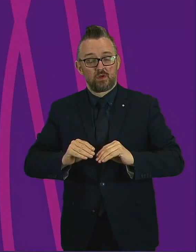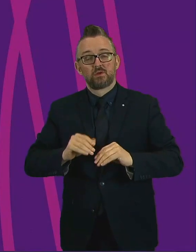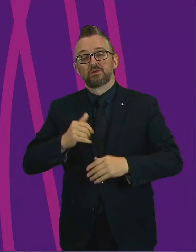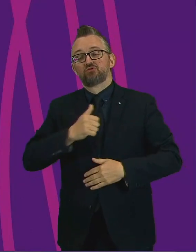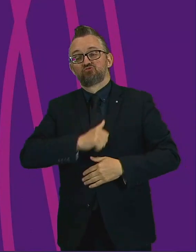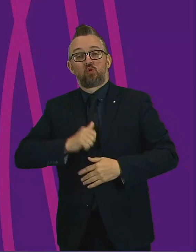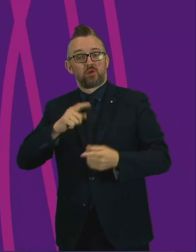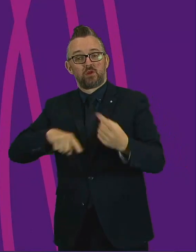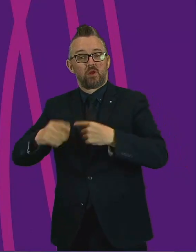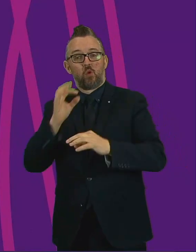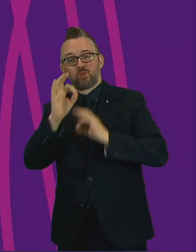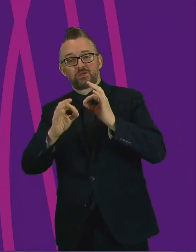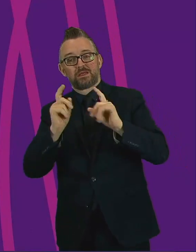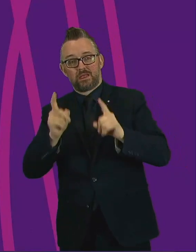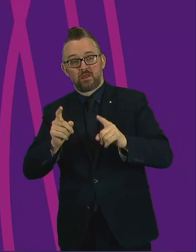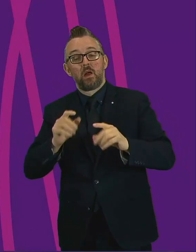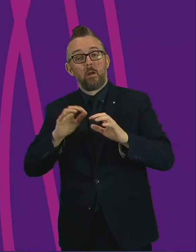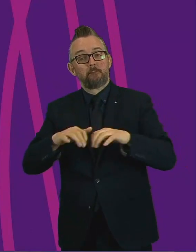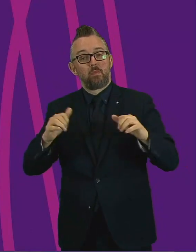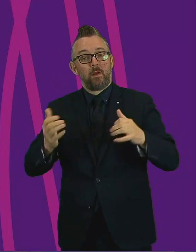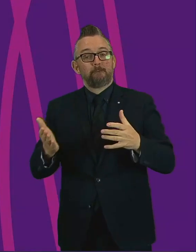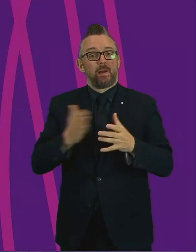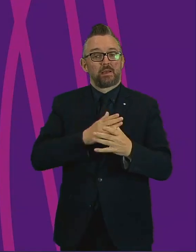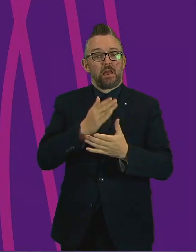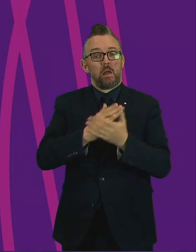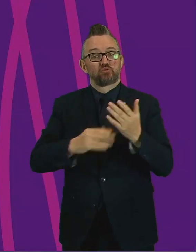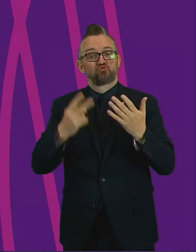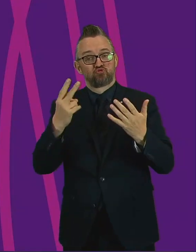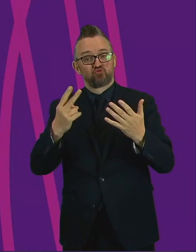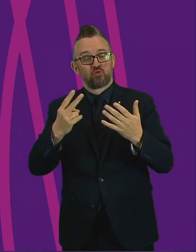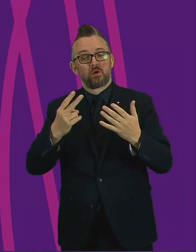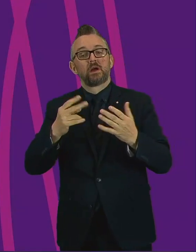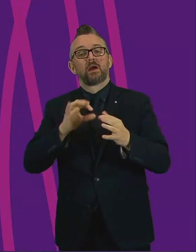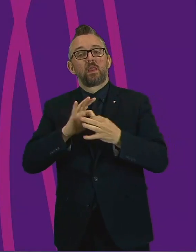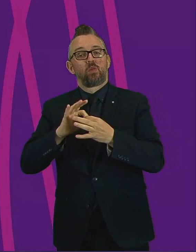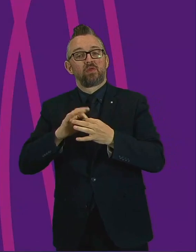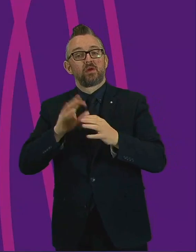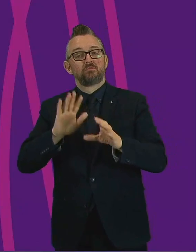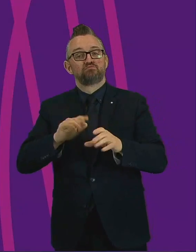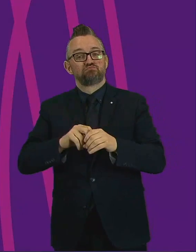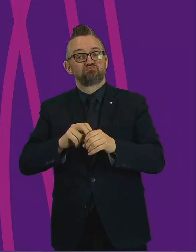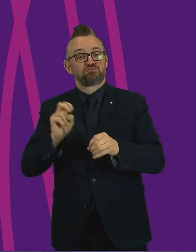Parliament will resume at 2:30 with a statement on Brexit. Parliament is now suspended.